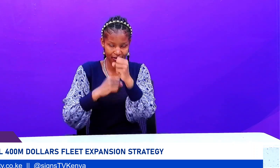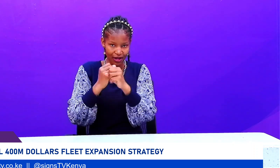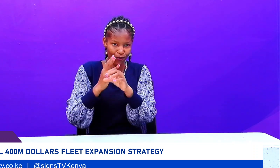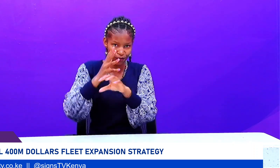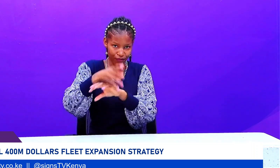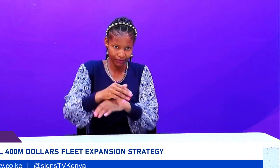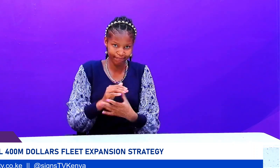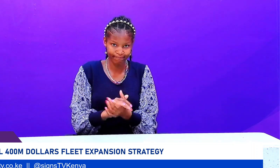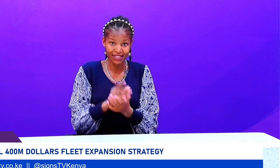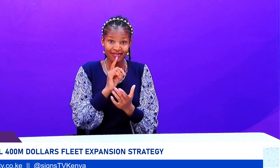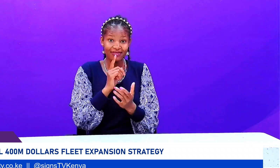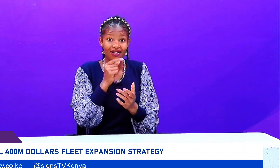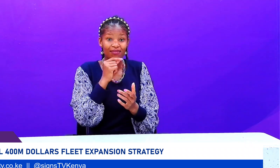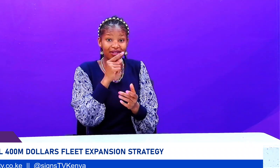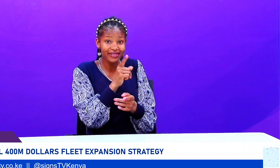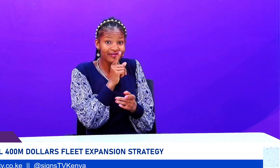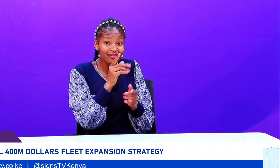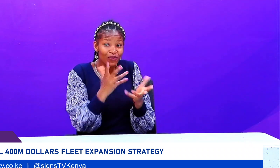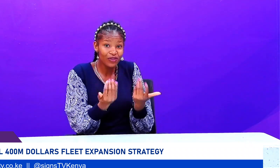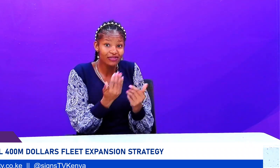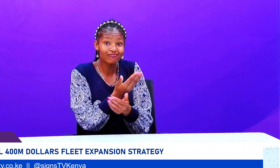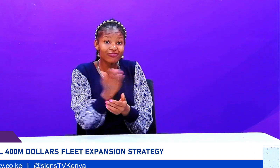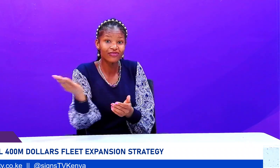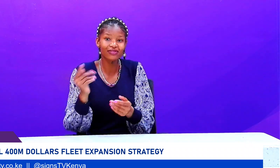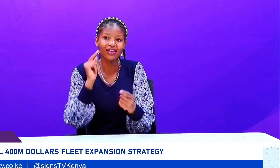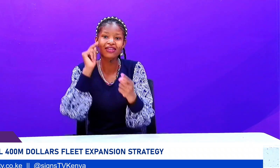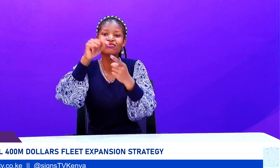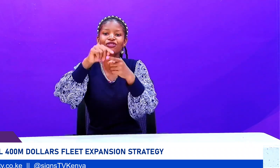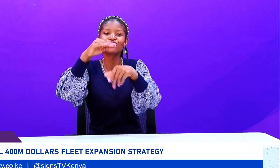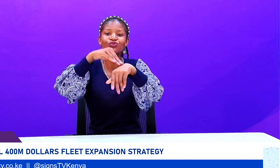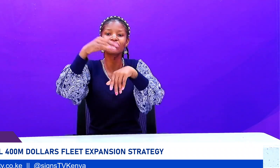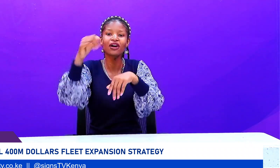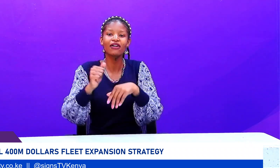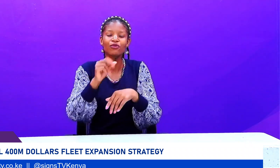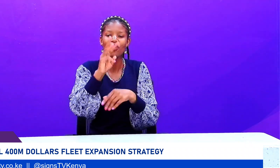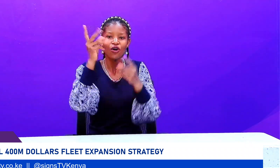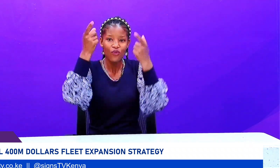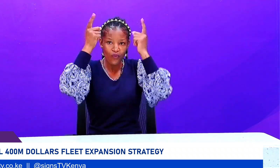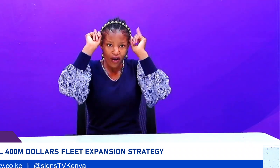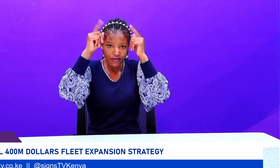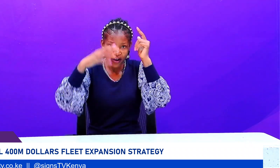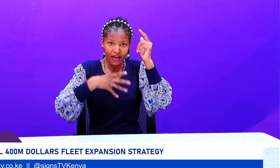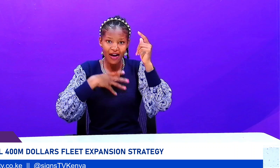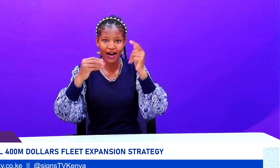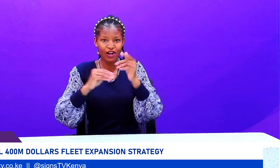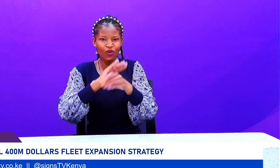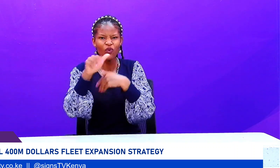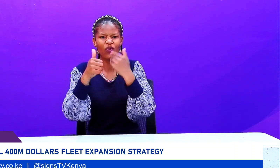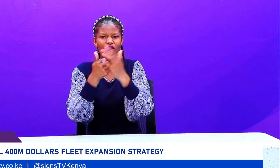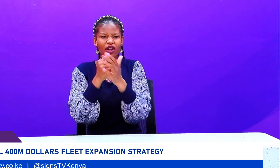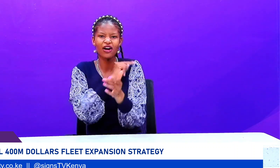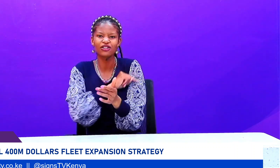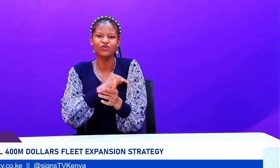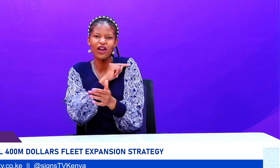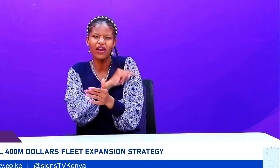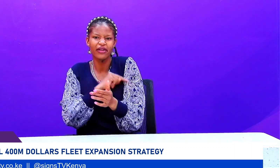He says that they are aiming to install Wi-Fi and all